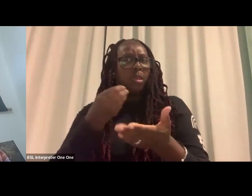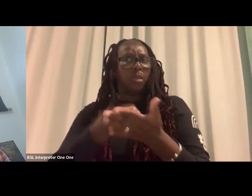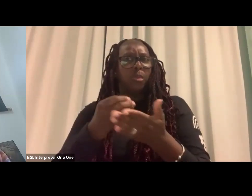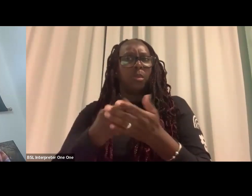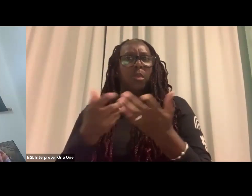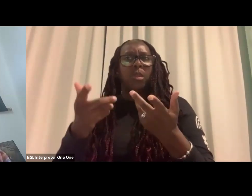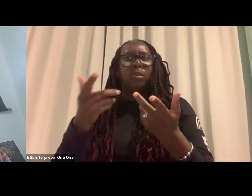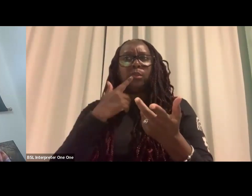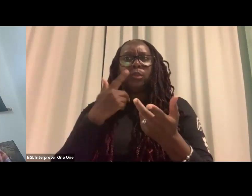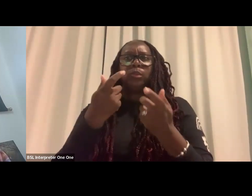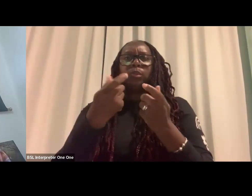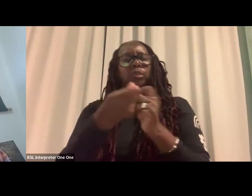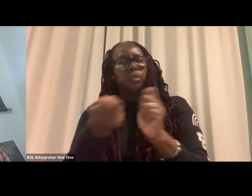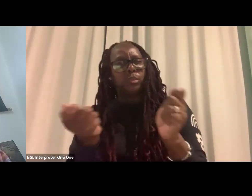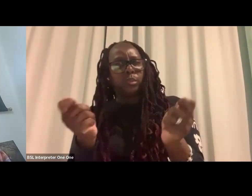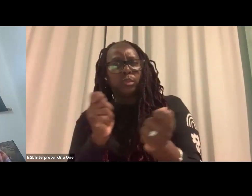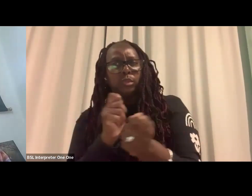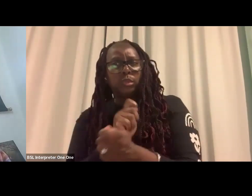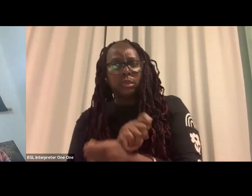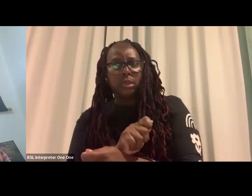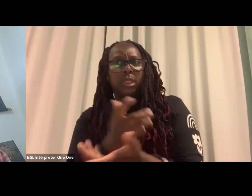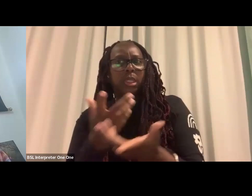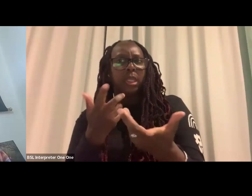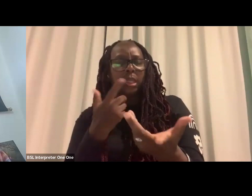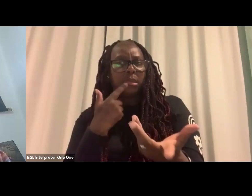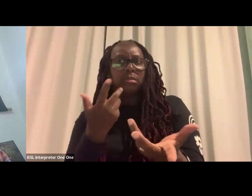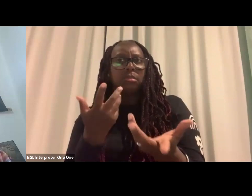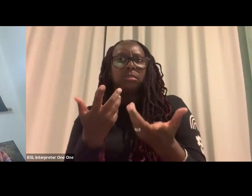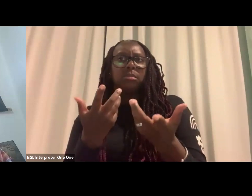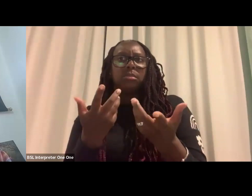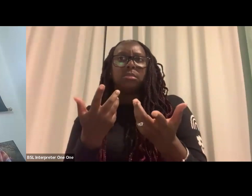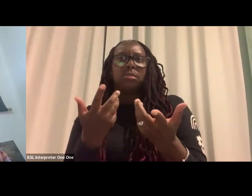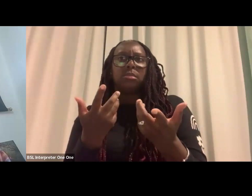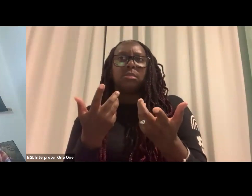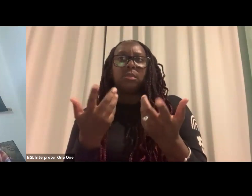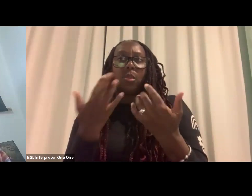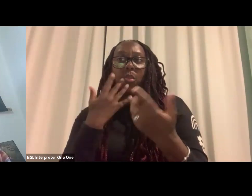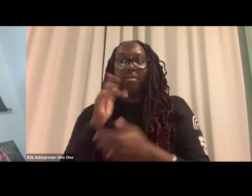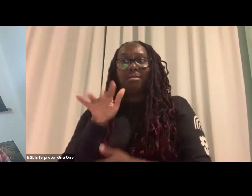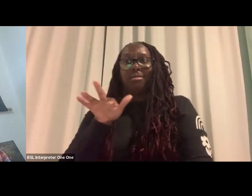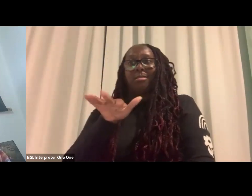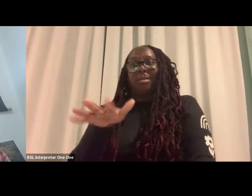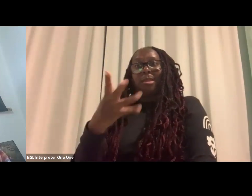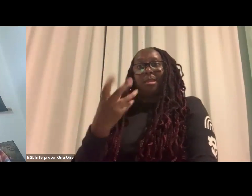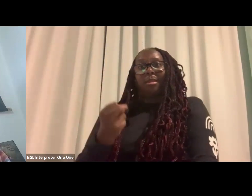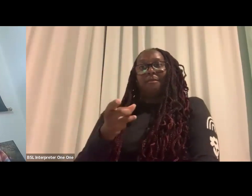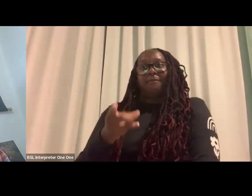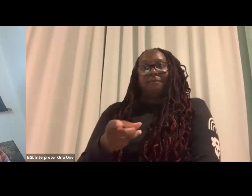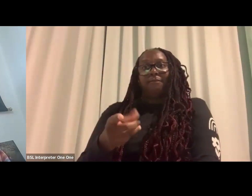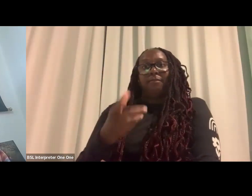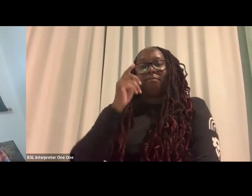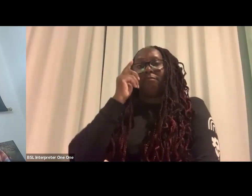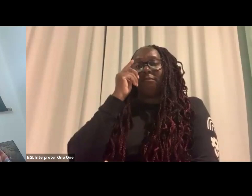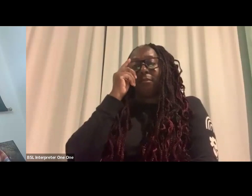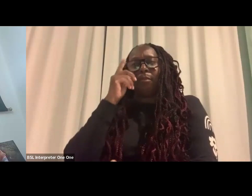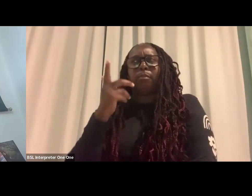to reverse environmental degradation. When Bhutan has actually committed